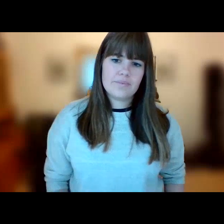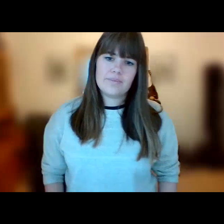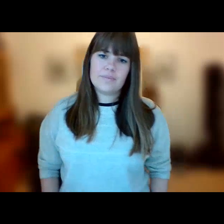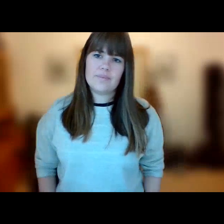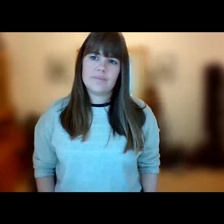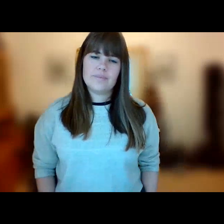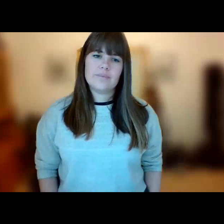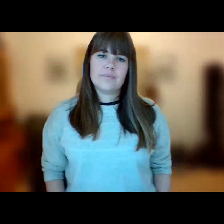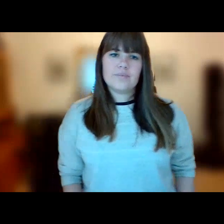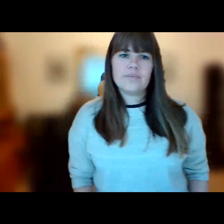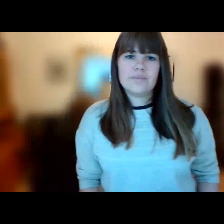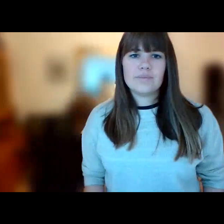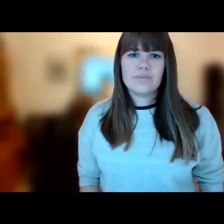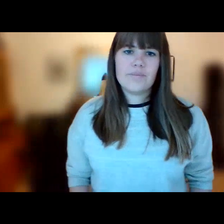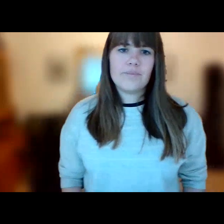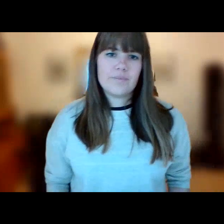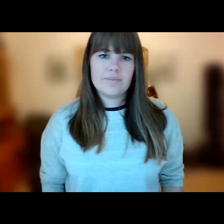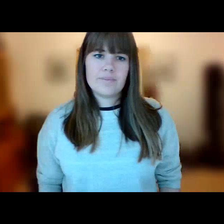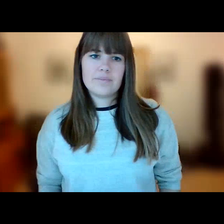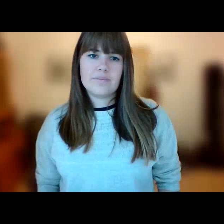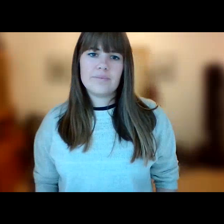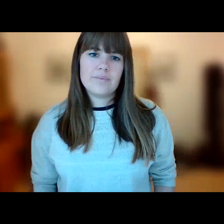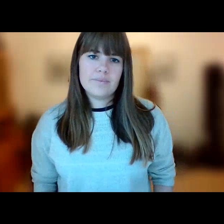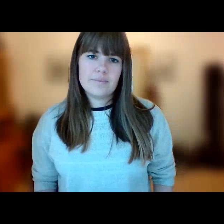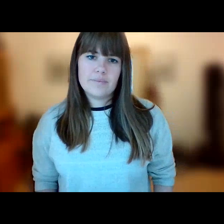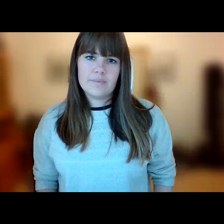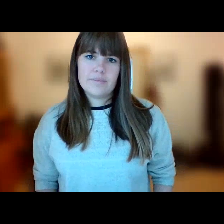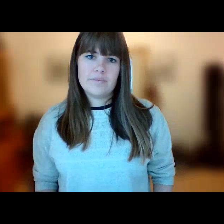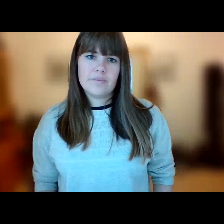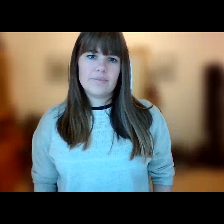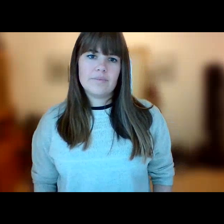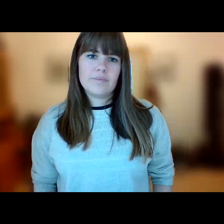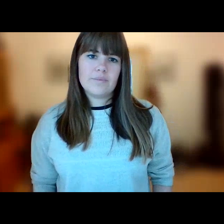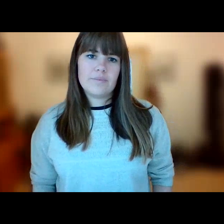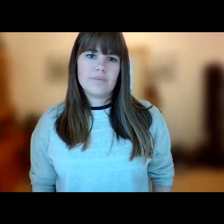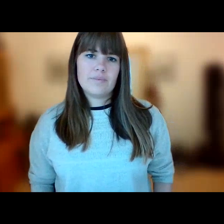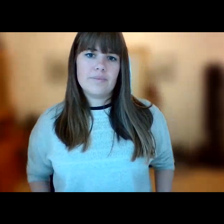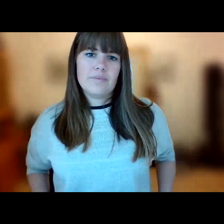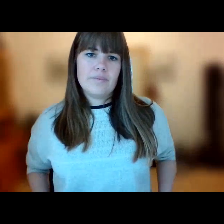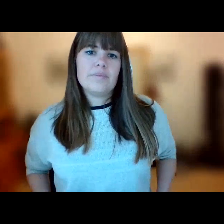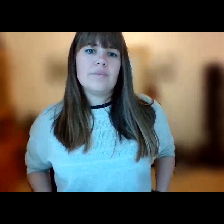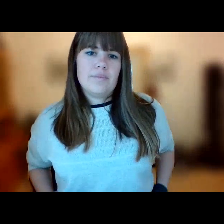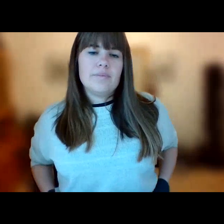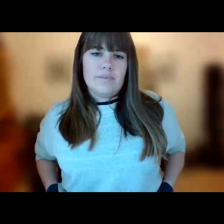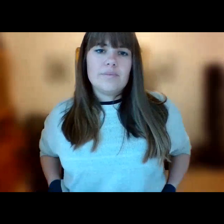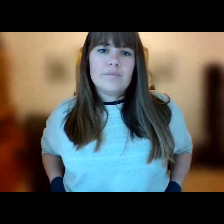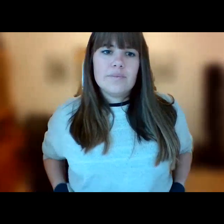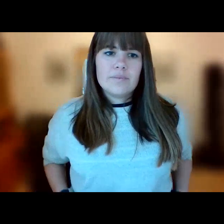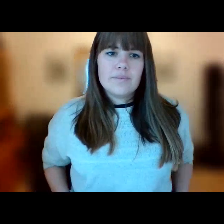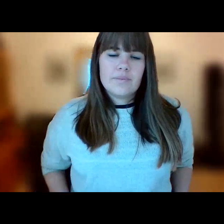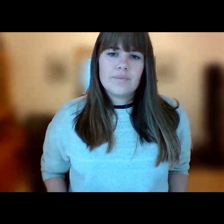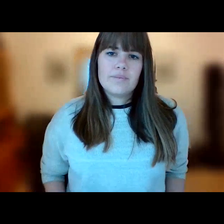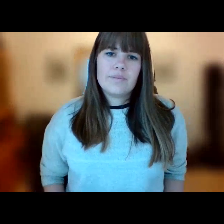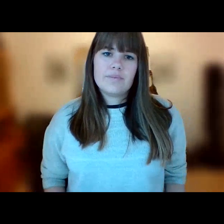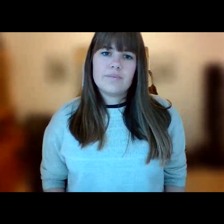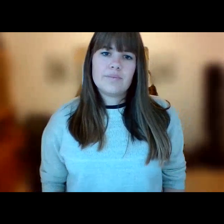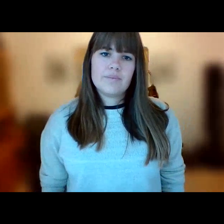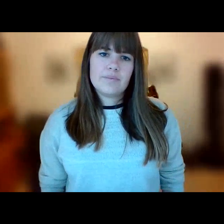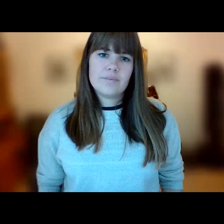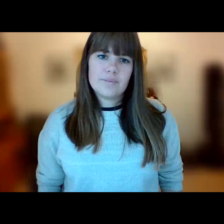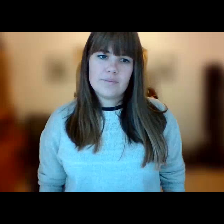Final word from me. So we will be in contact with you all to say when the slides are up on the YouTube channel. We'll chapter that to make that